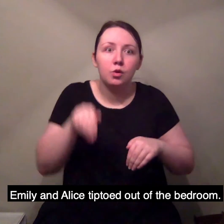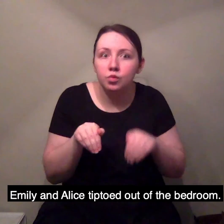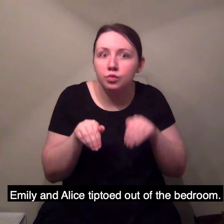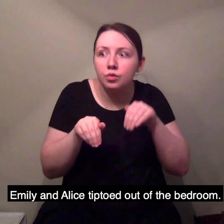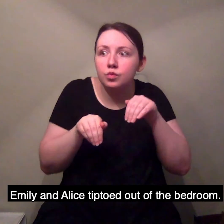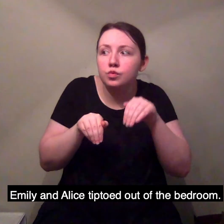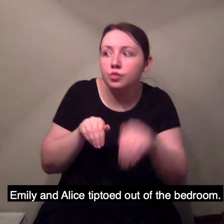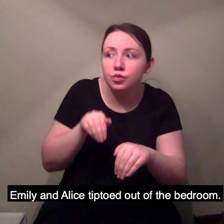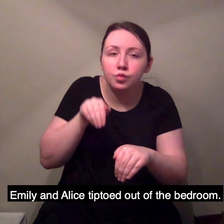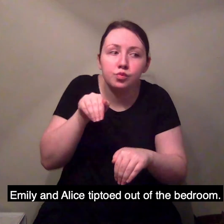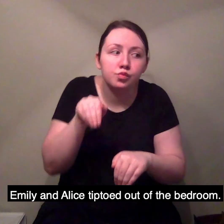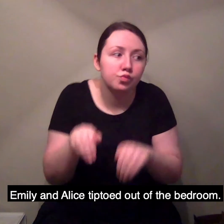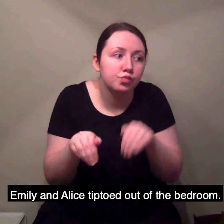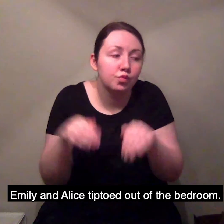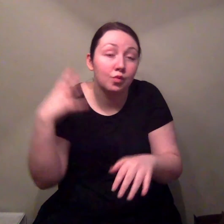of the bedroom.